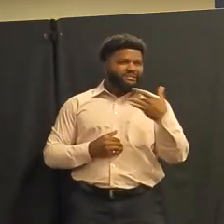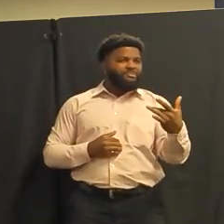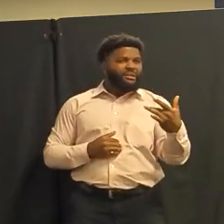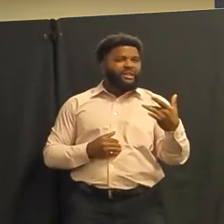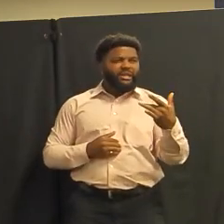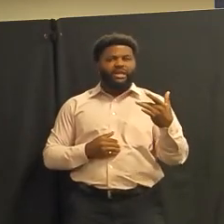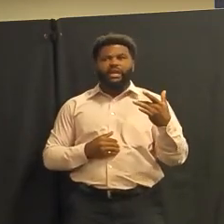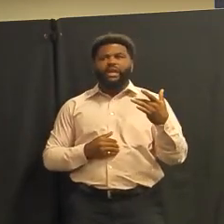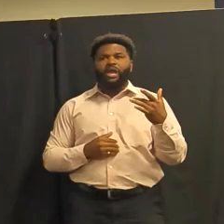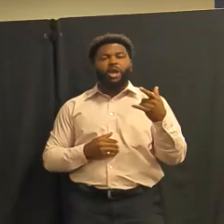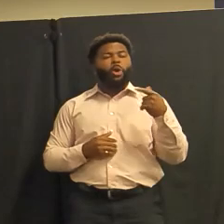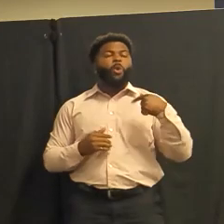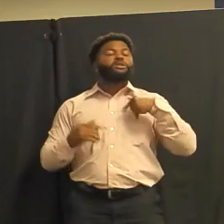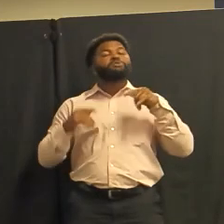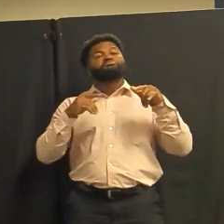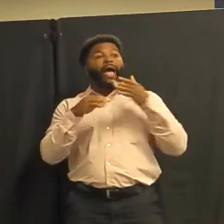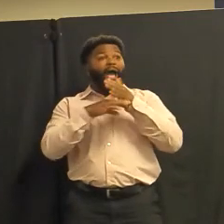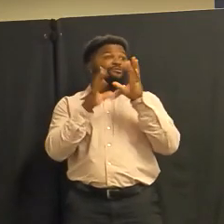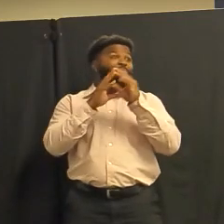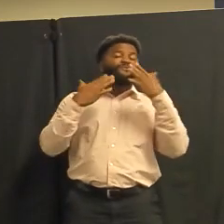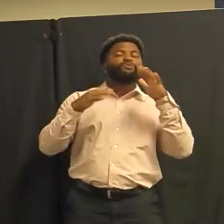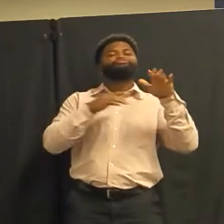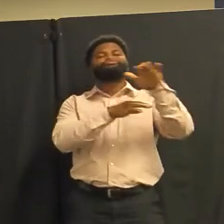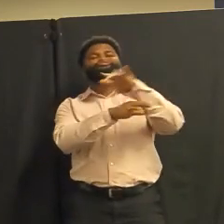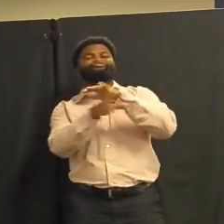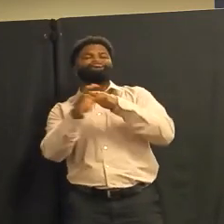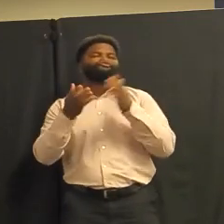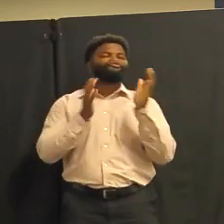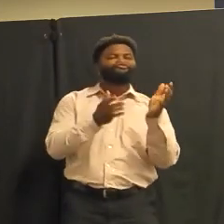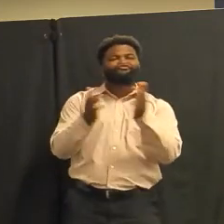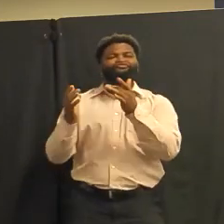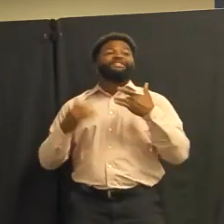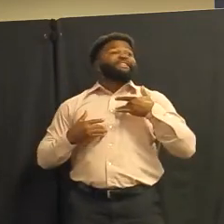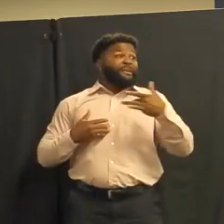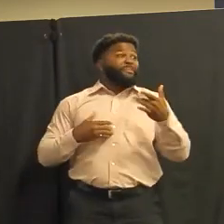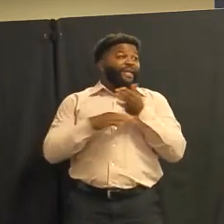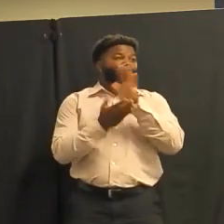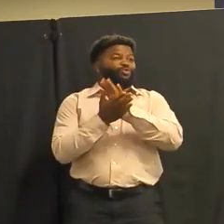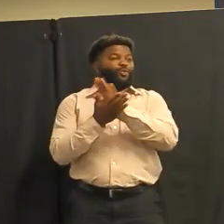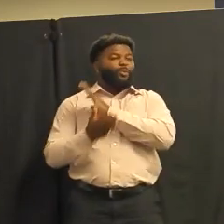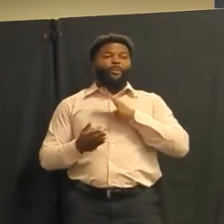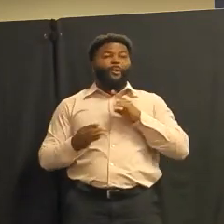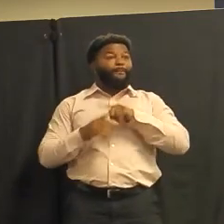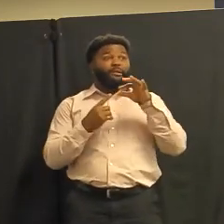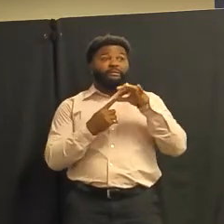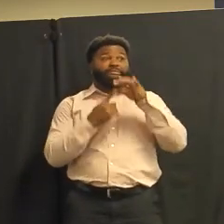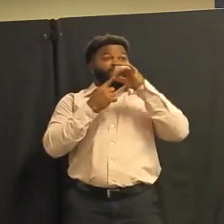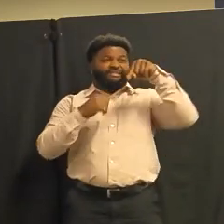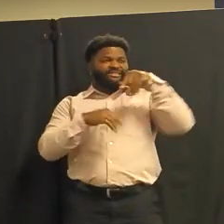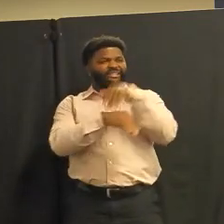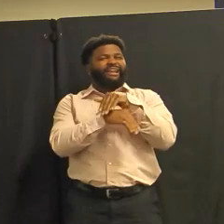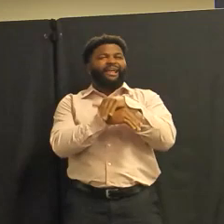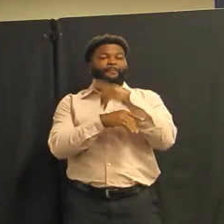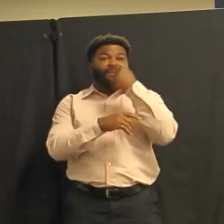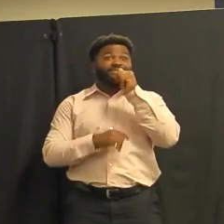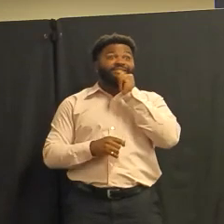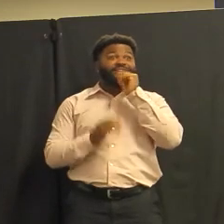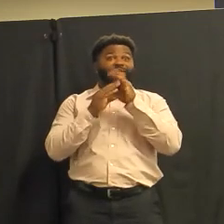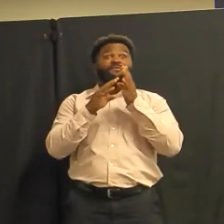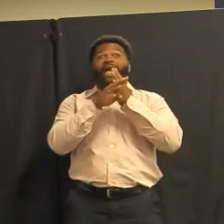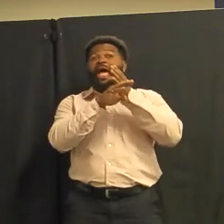are able to stand around the room and talk and visit. However, tonight, because we have the executive session, we